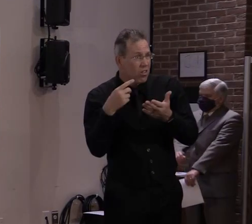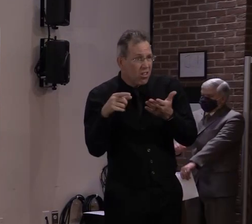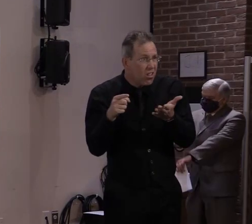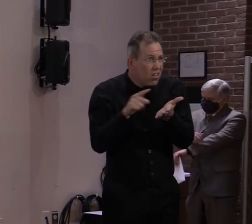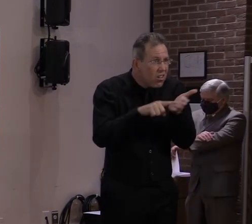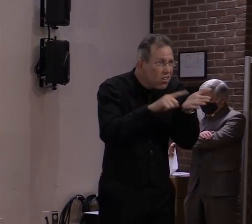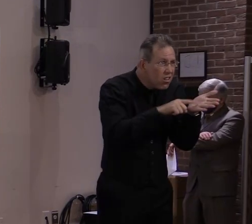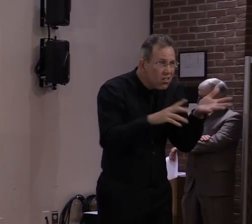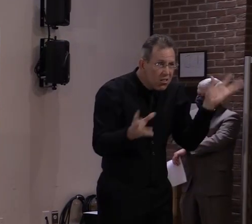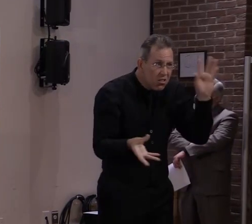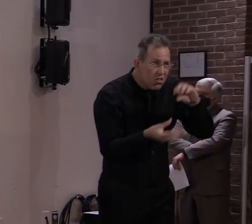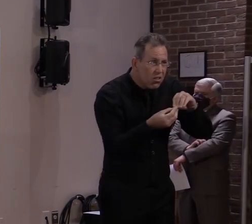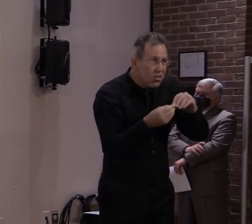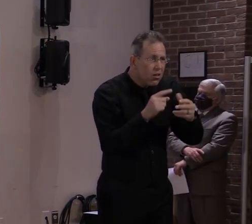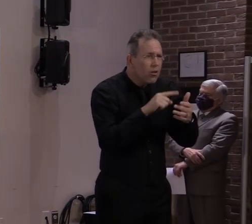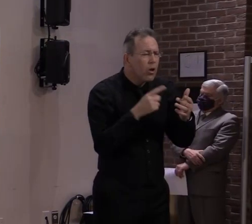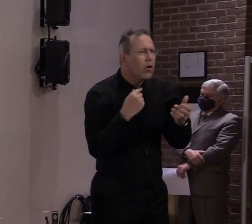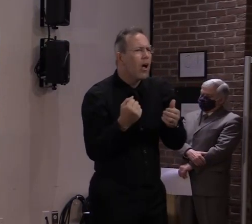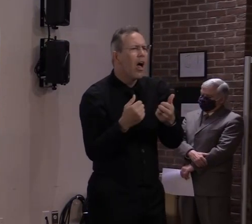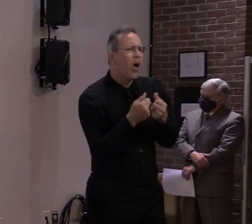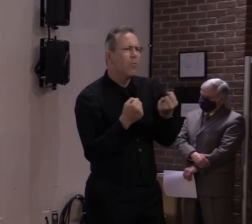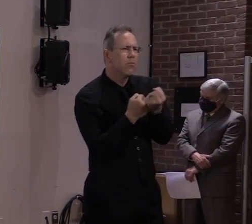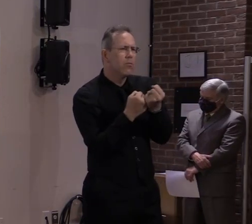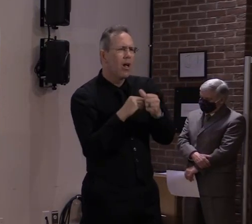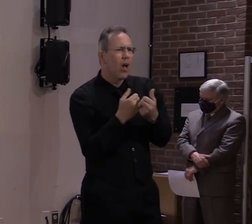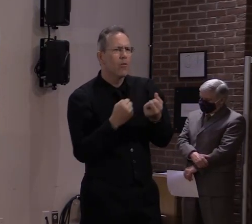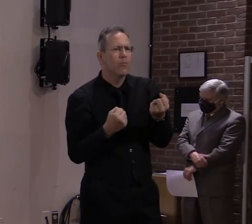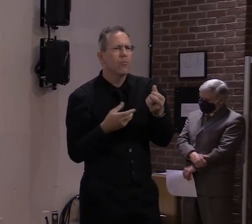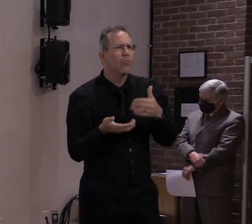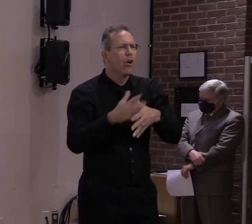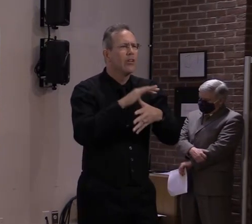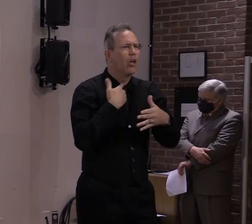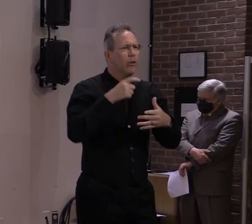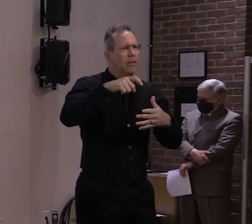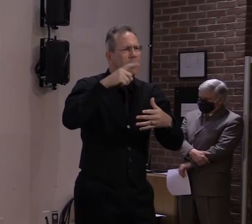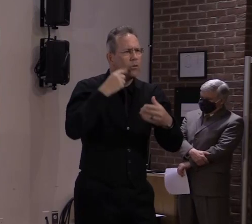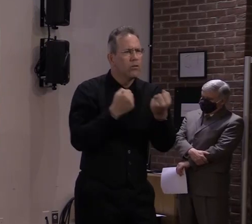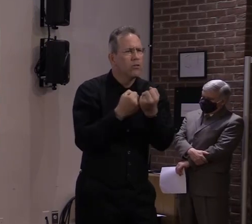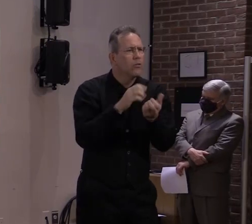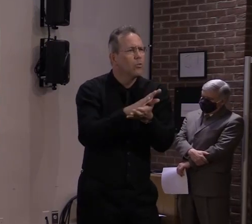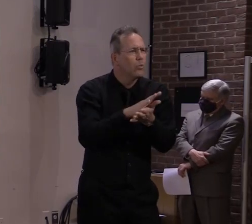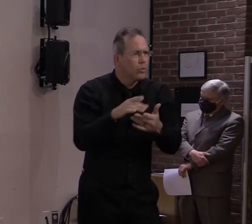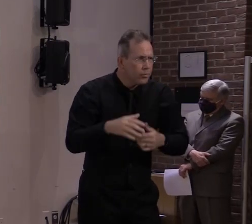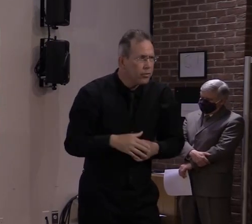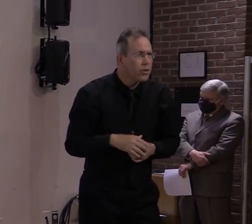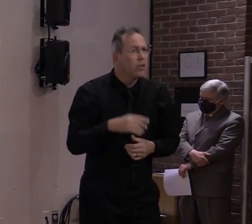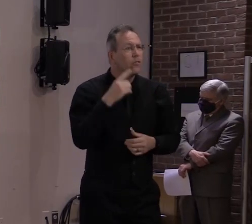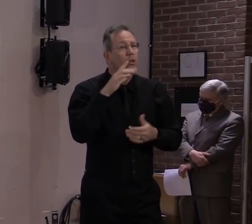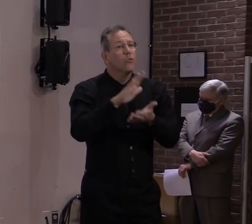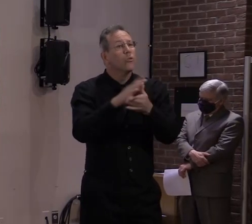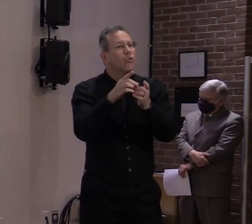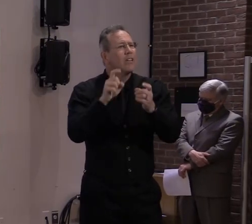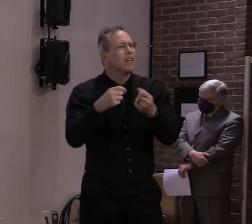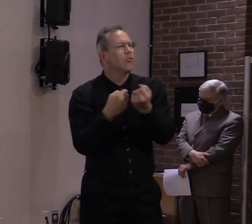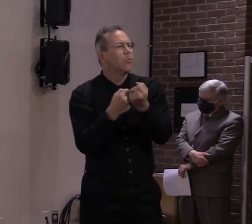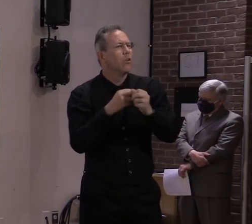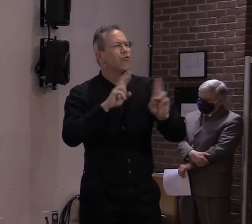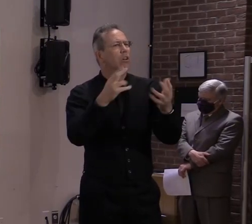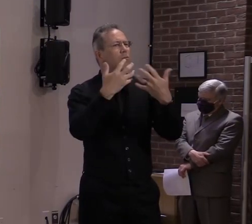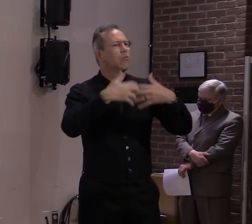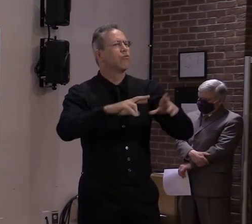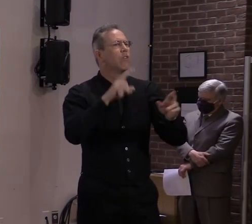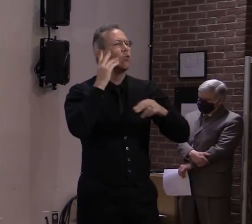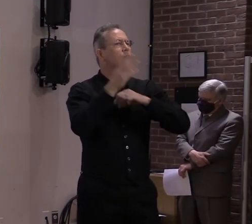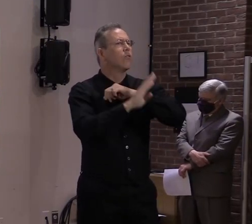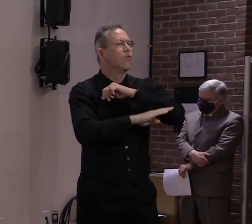for implementation. Our goal is for every district to have a recovery plan in place by June 1st.